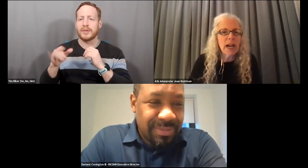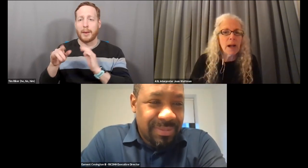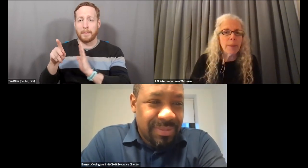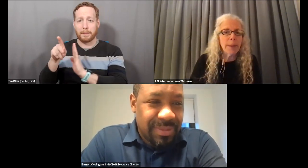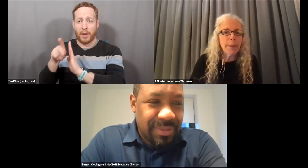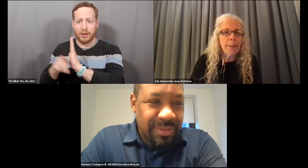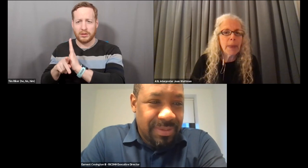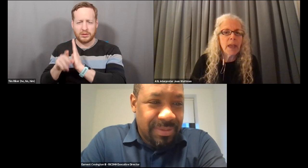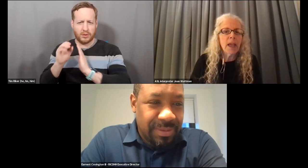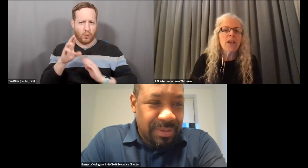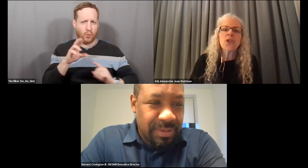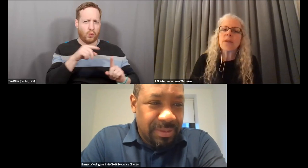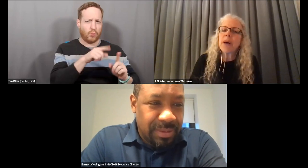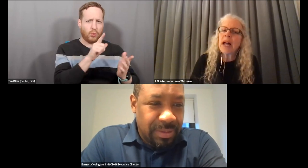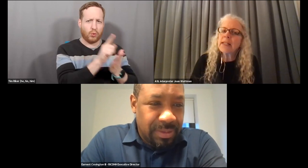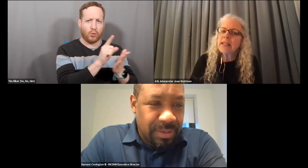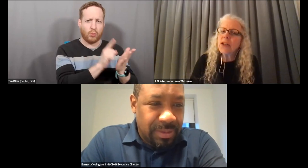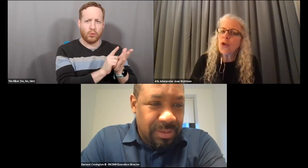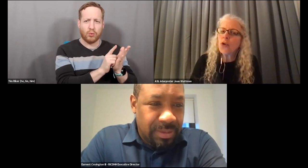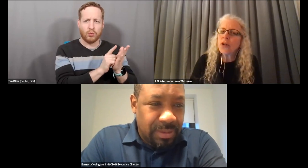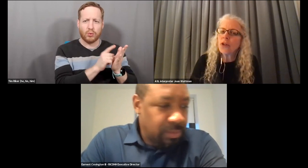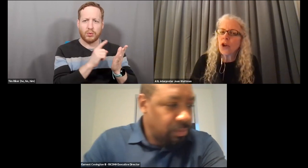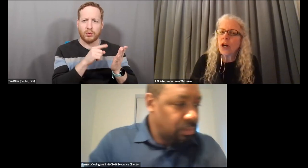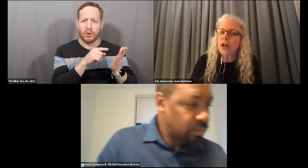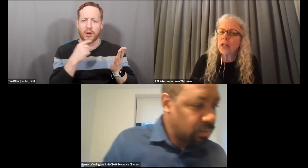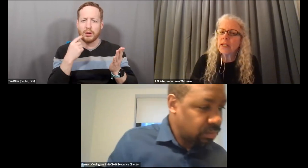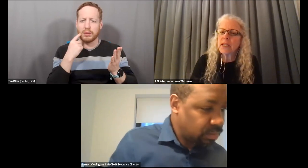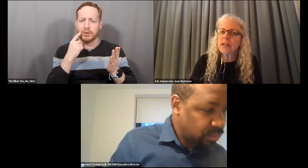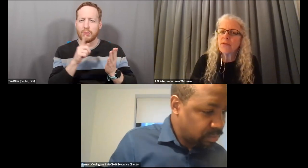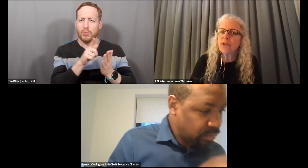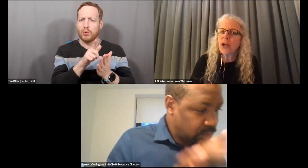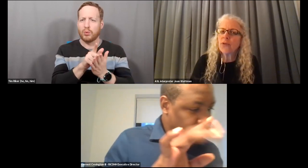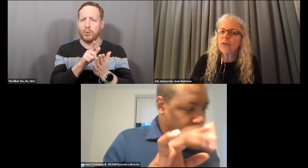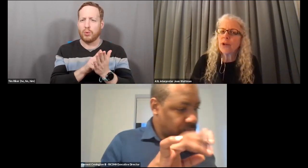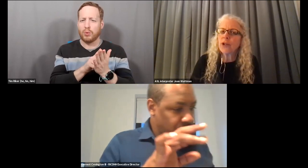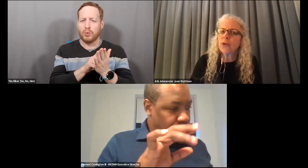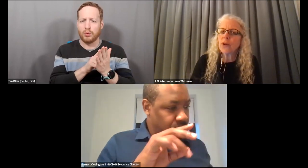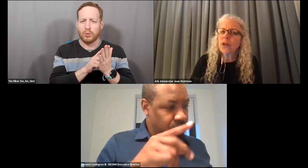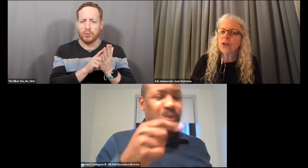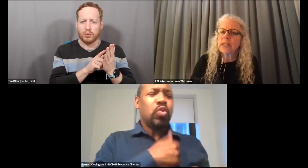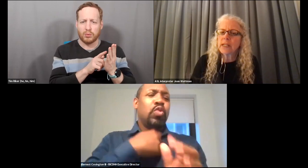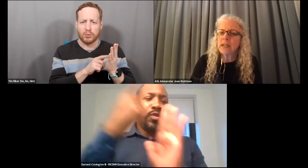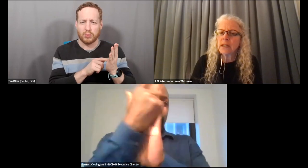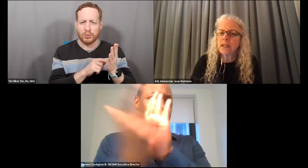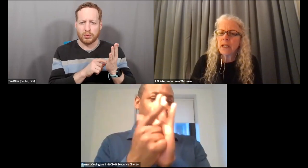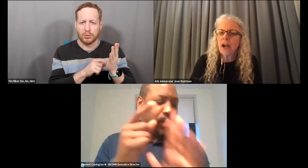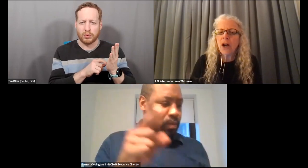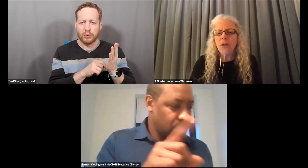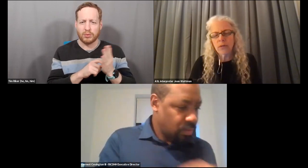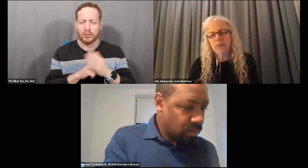up. So the policy or the law are you referring to, Ernest? Oh, I'm